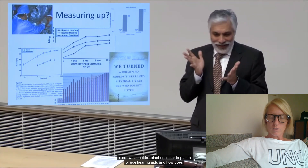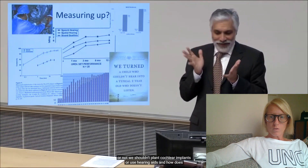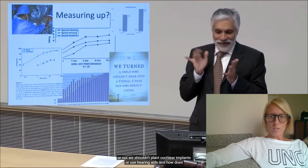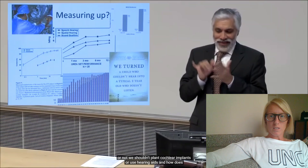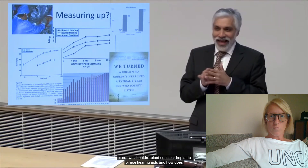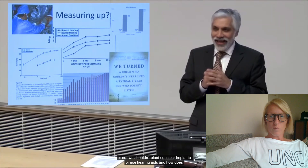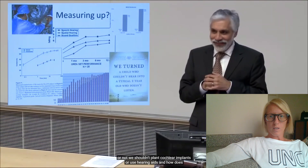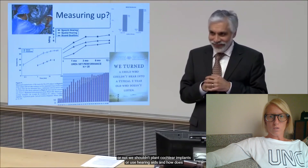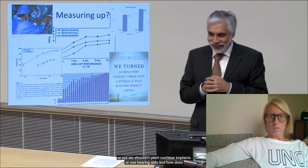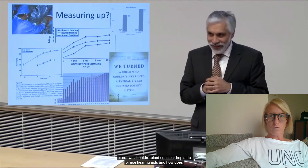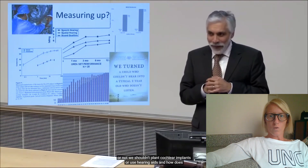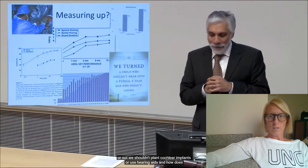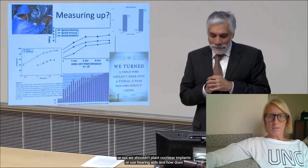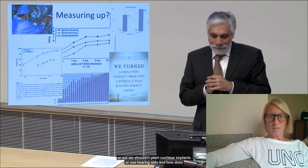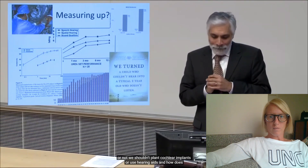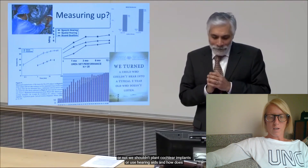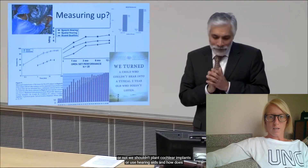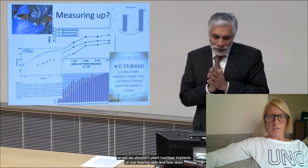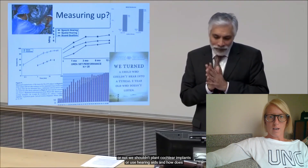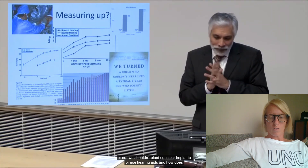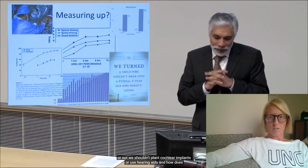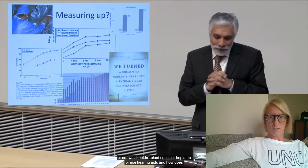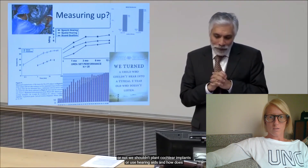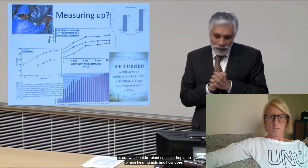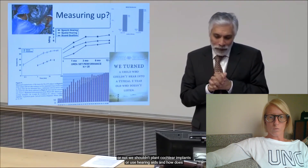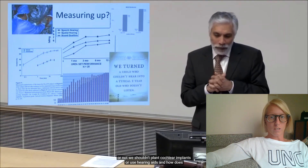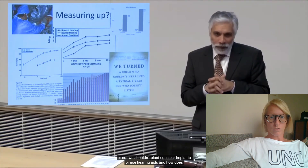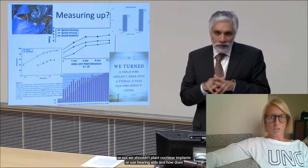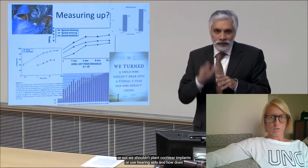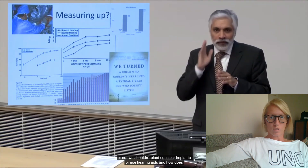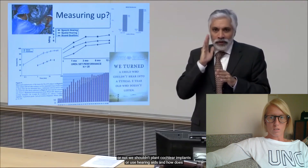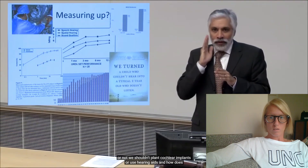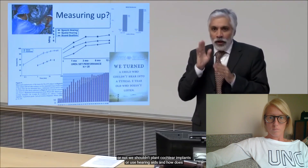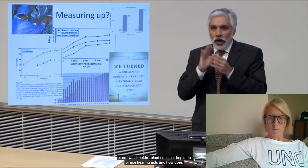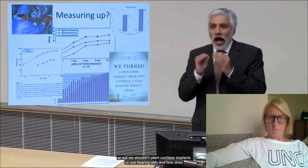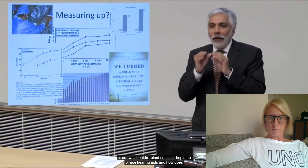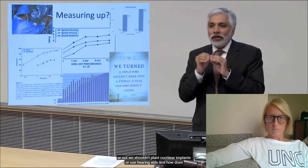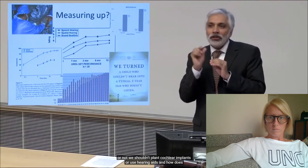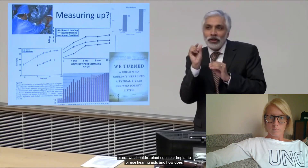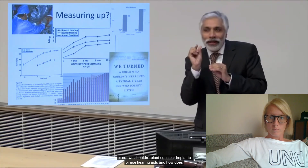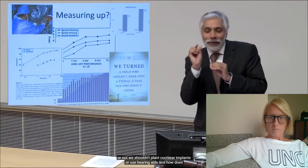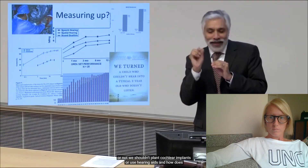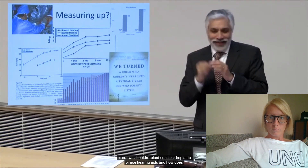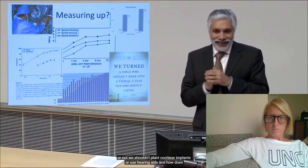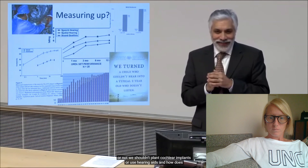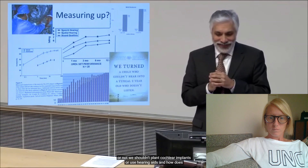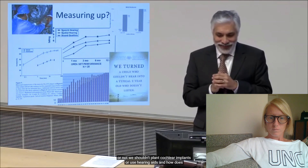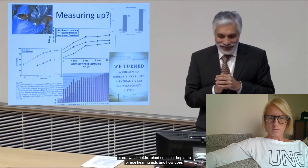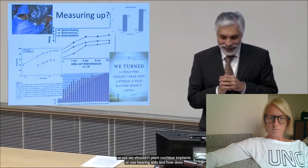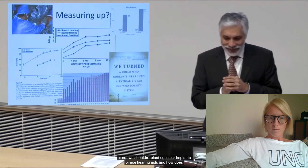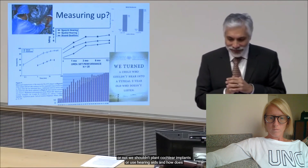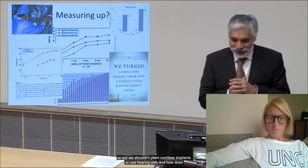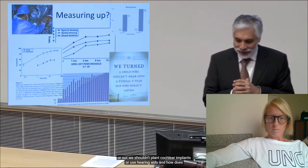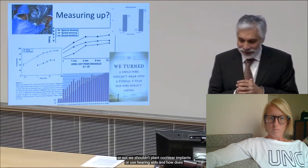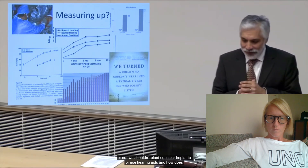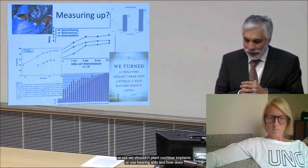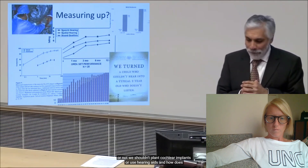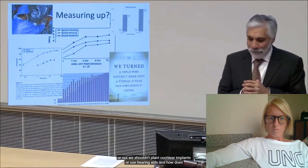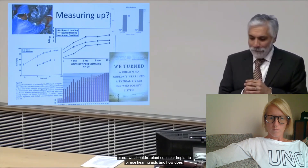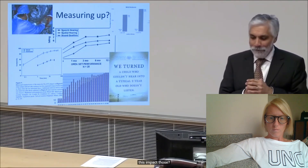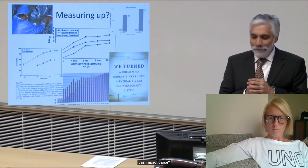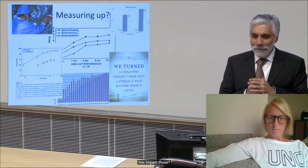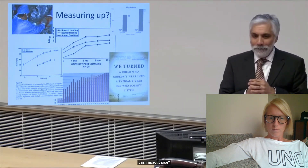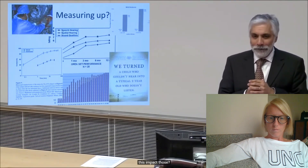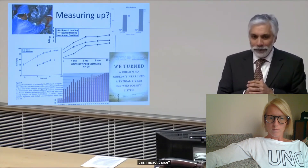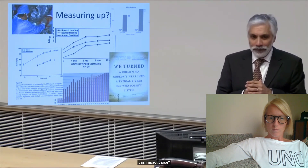should use this implant information to fully identify how cochlear implants we can change this? or use hearing aids?